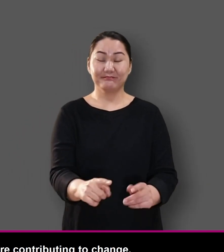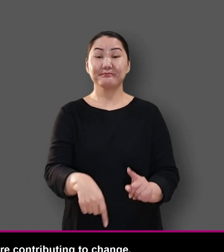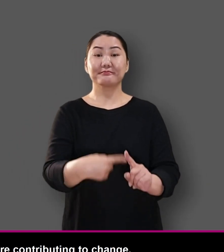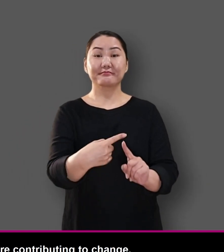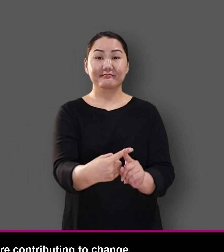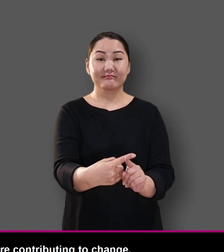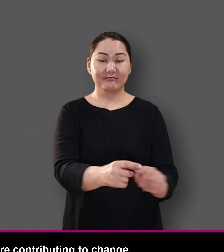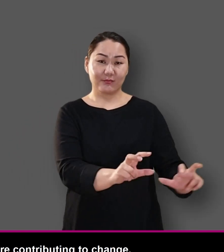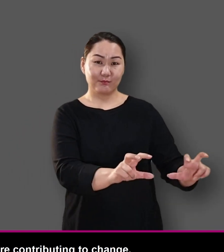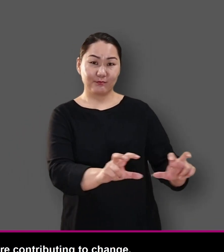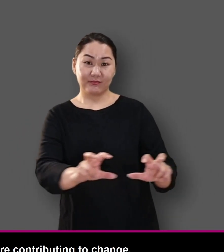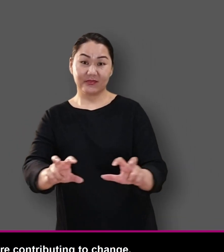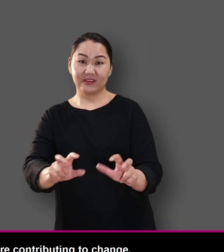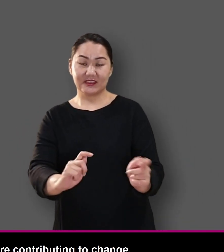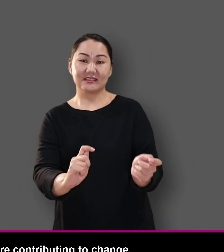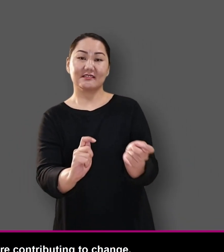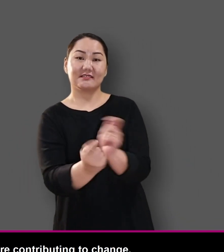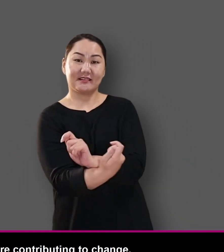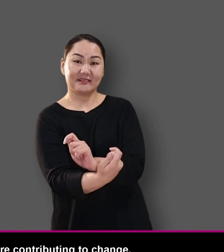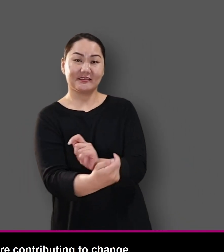to monitor how we are contributing to change.